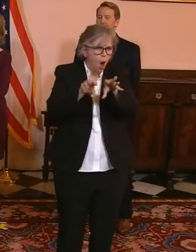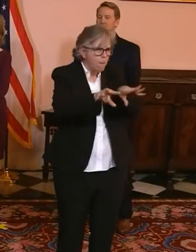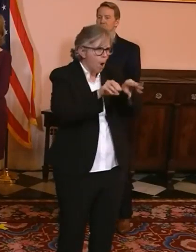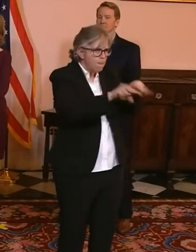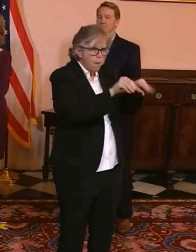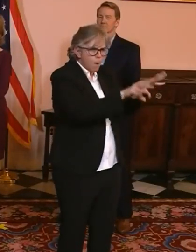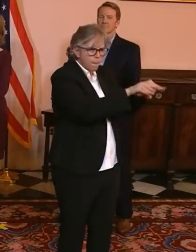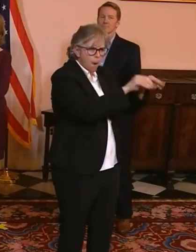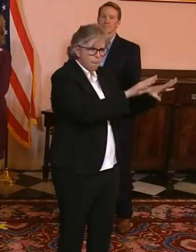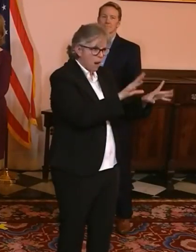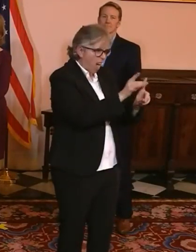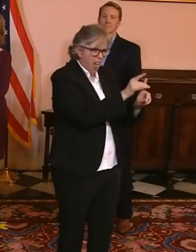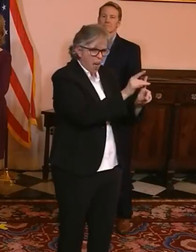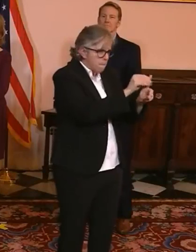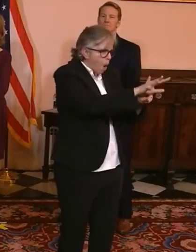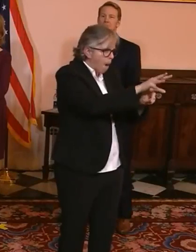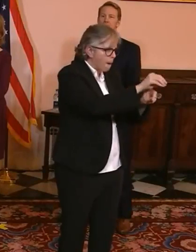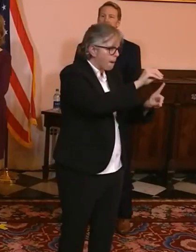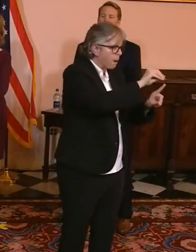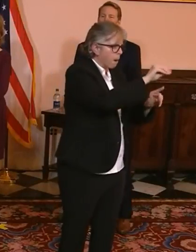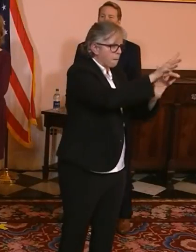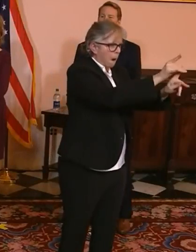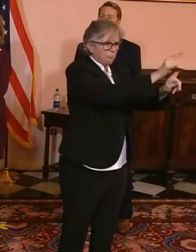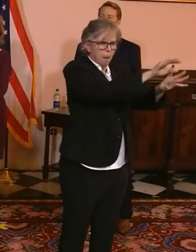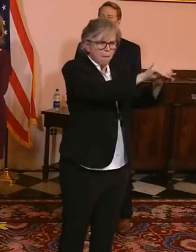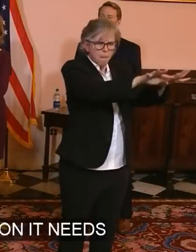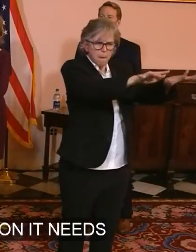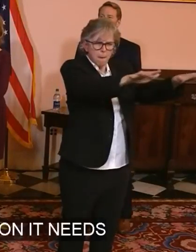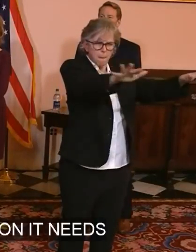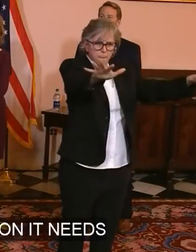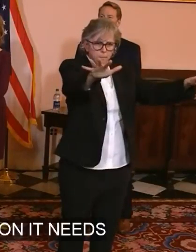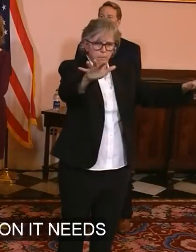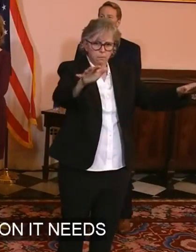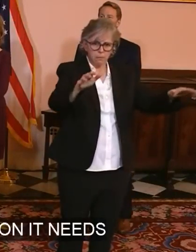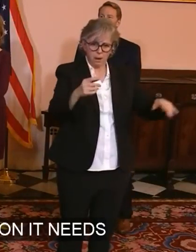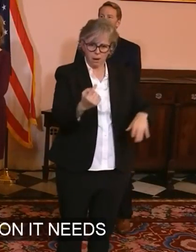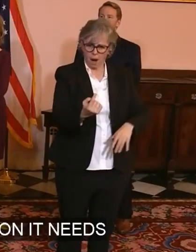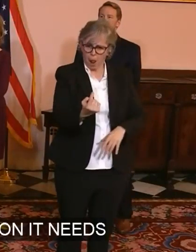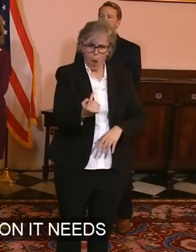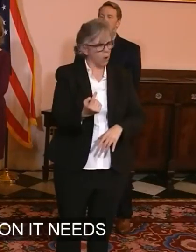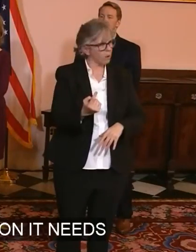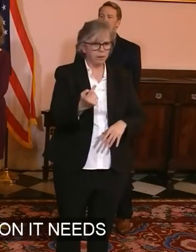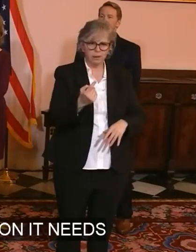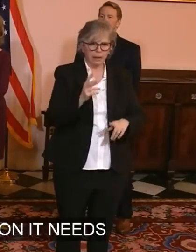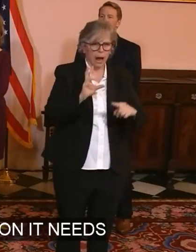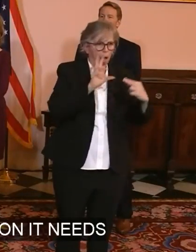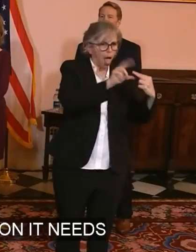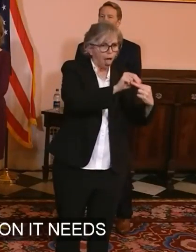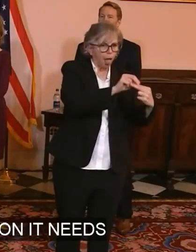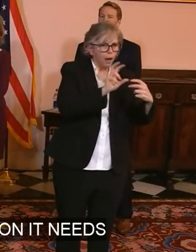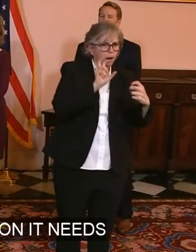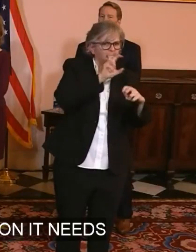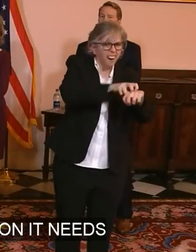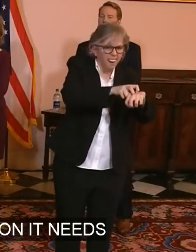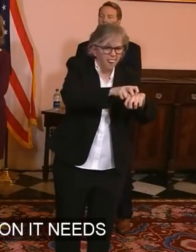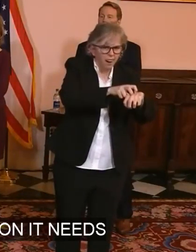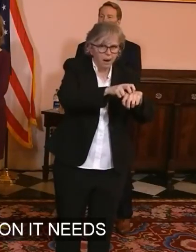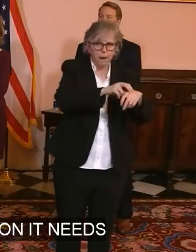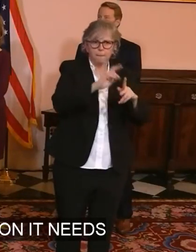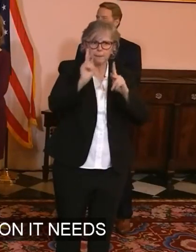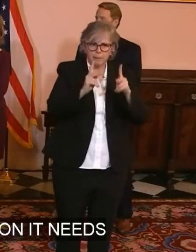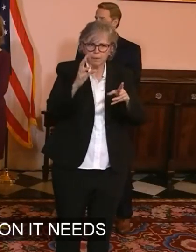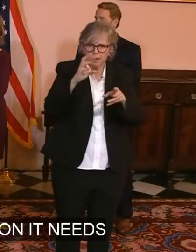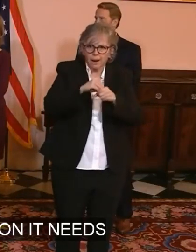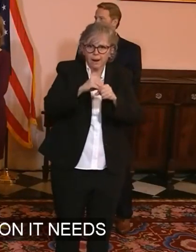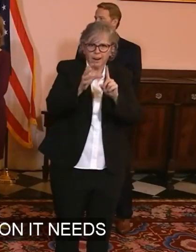person, it needs our help. It cannot do its damage without us.